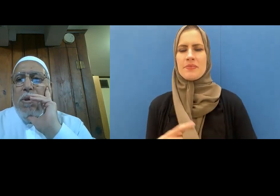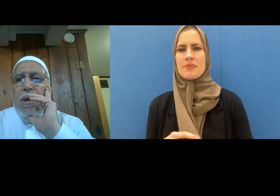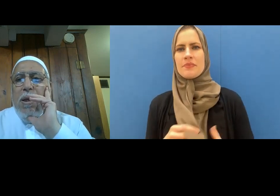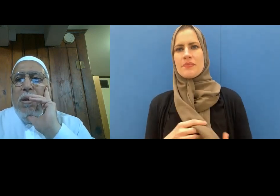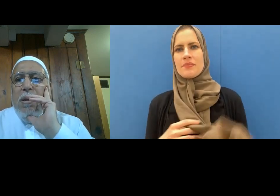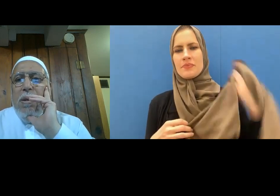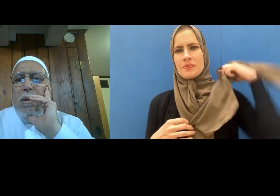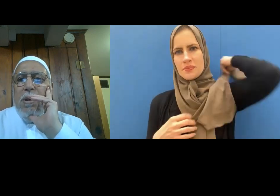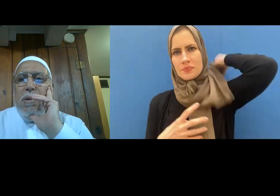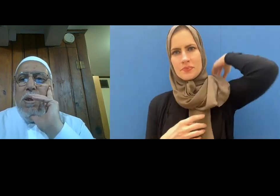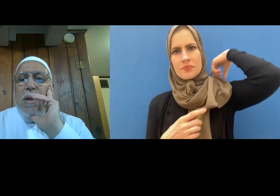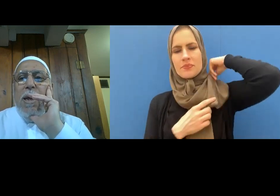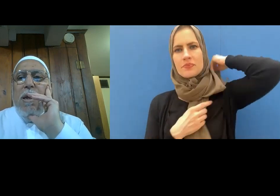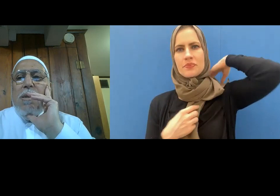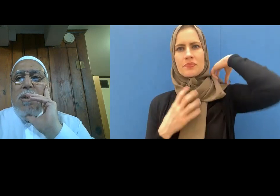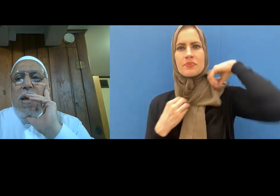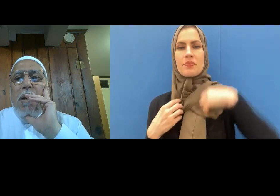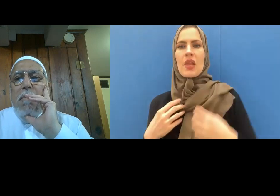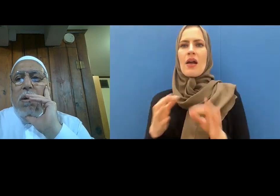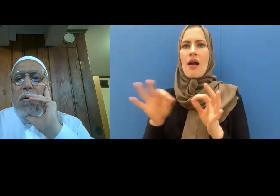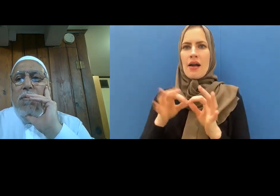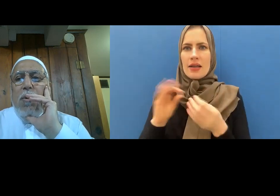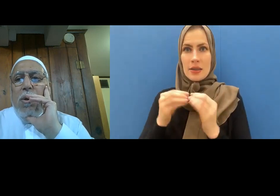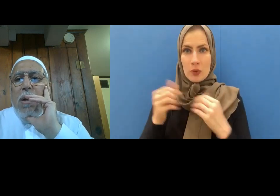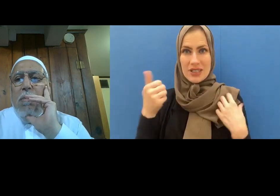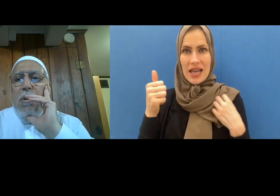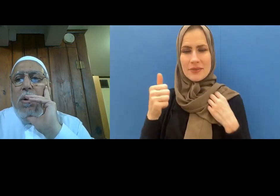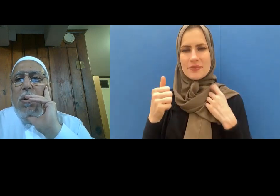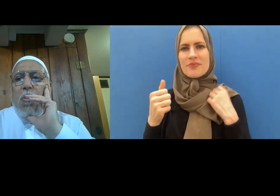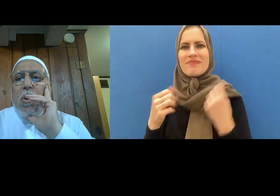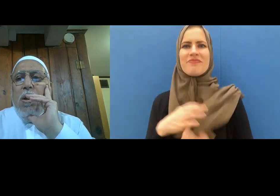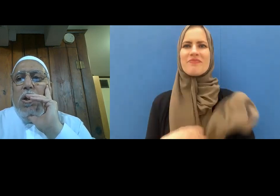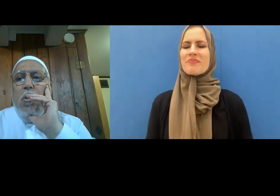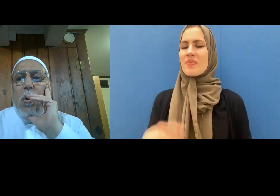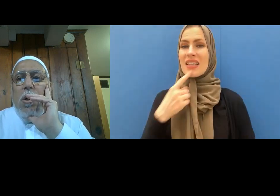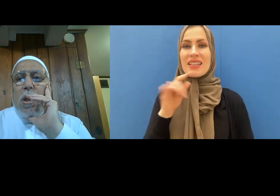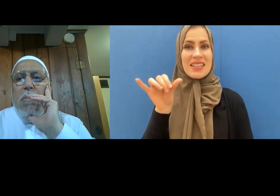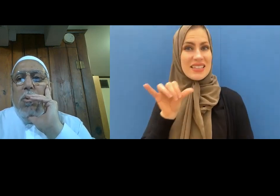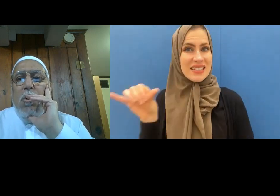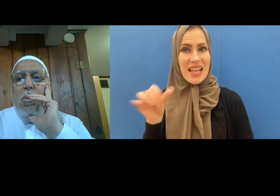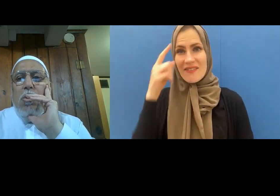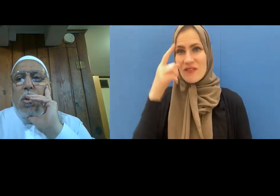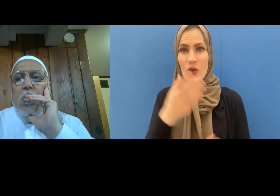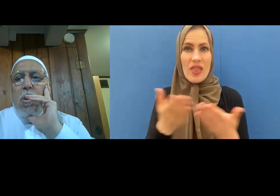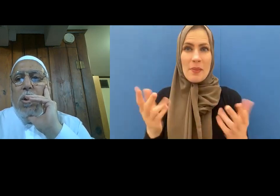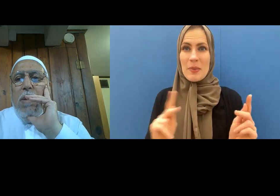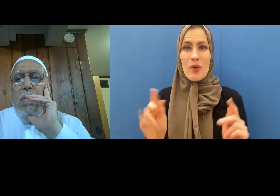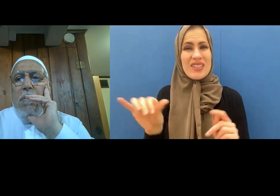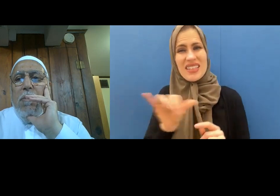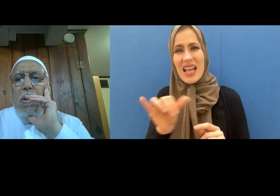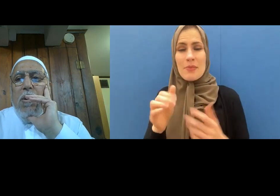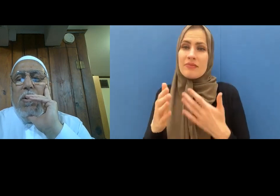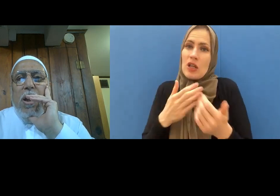And number 10, it says, and it is the same for them, whether you warn them or you don't warn